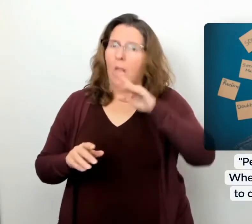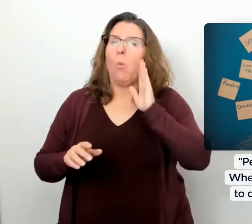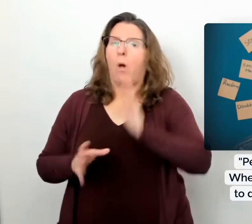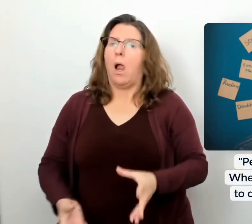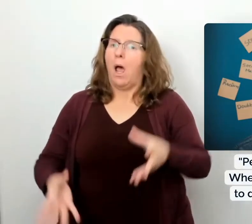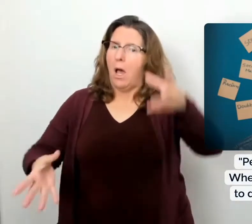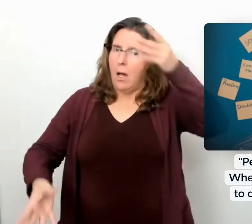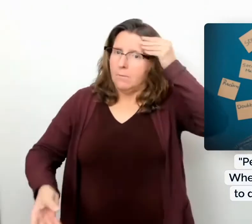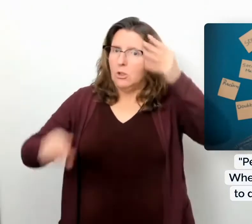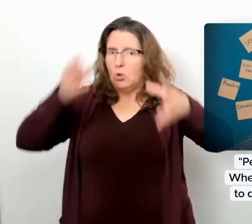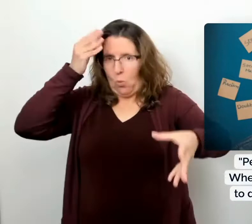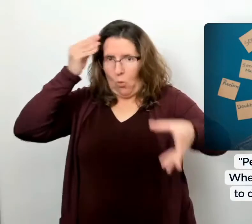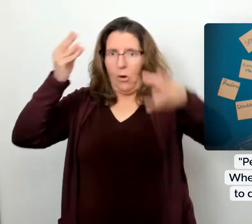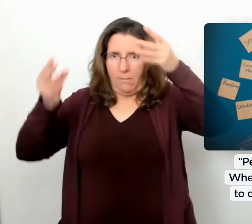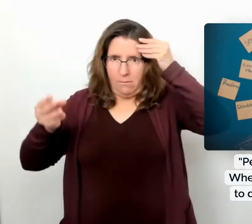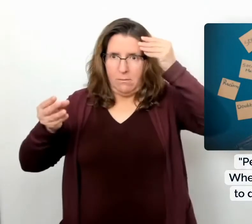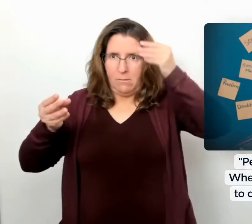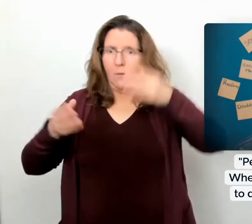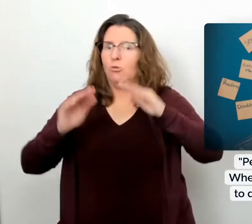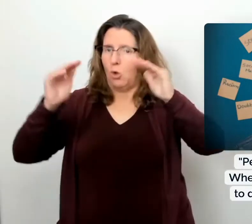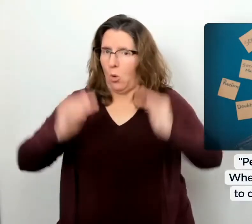vibes and will internalize them to their detriment.